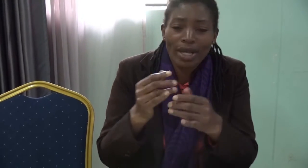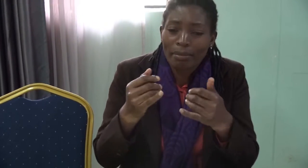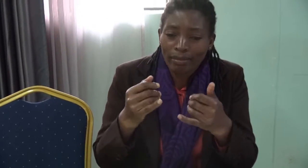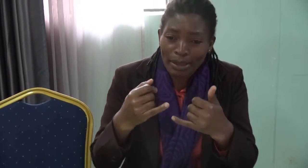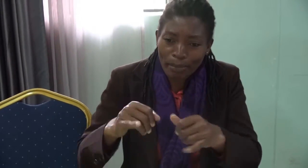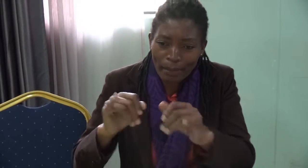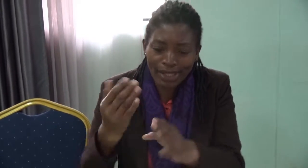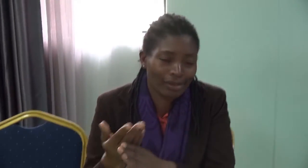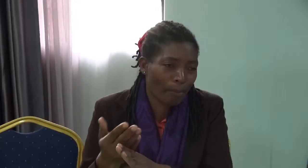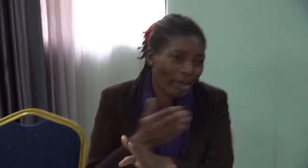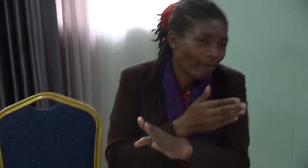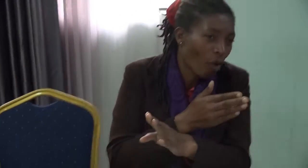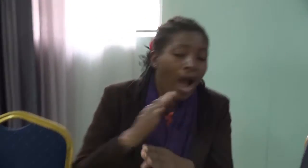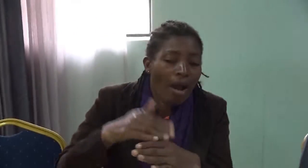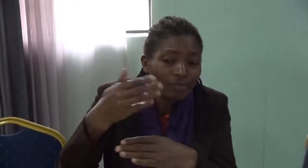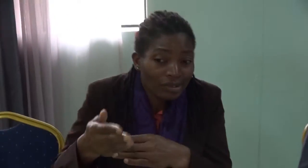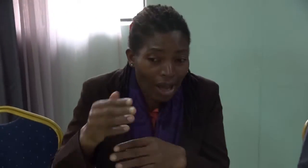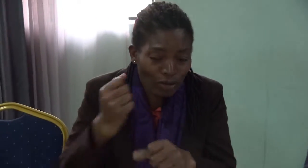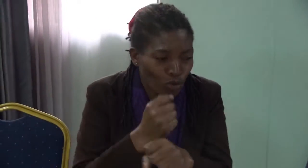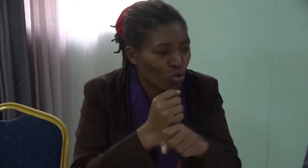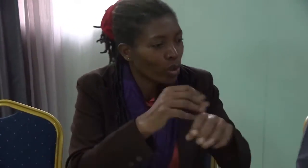inclusive education.